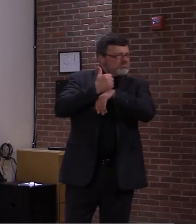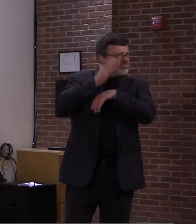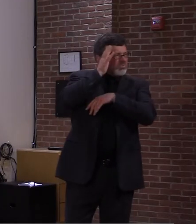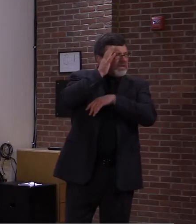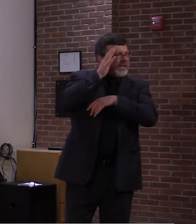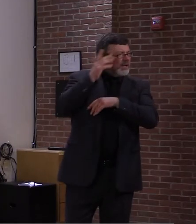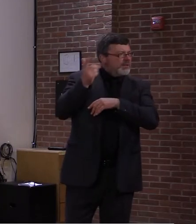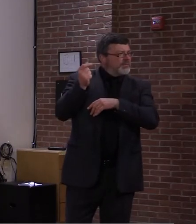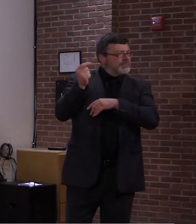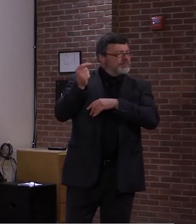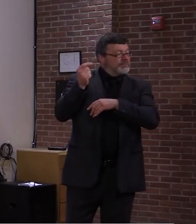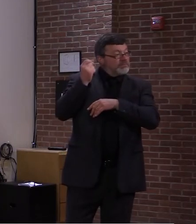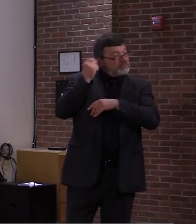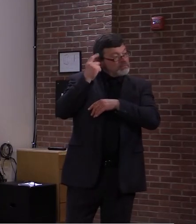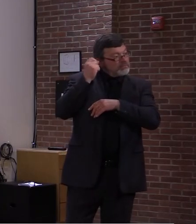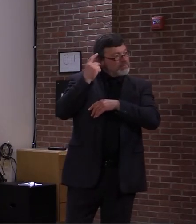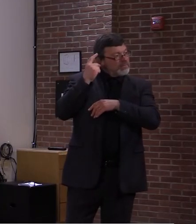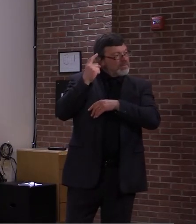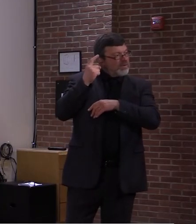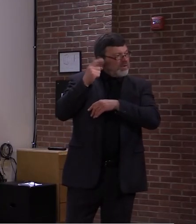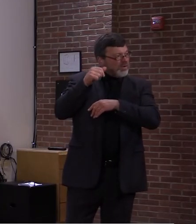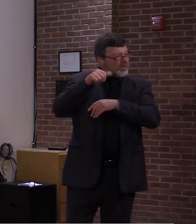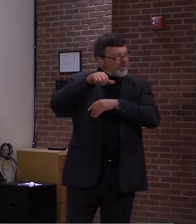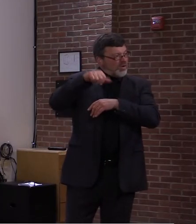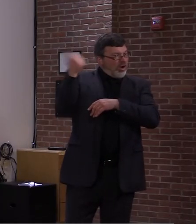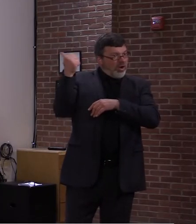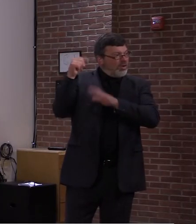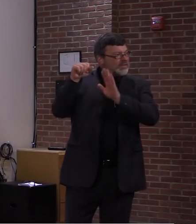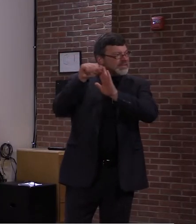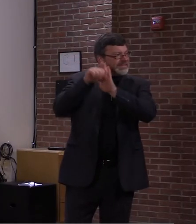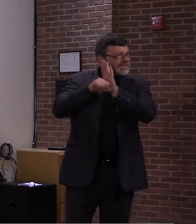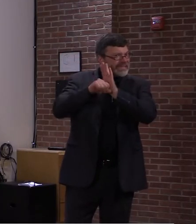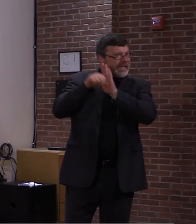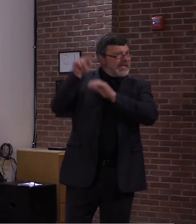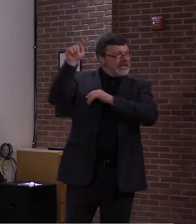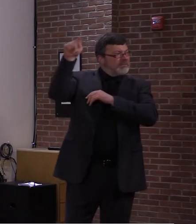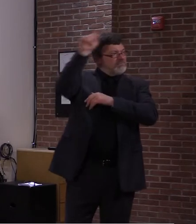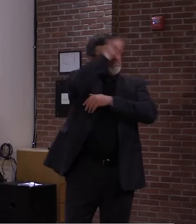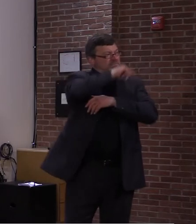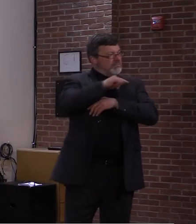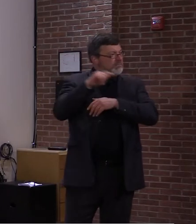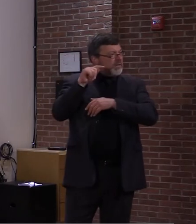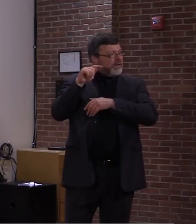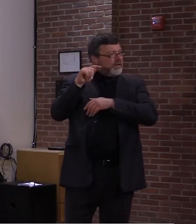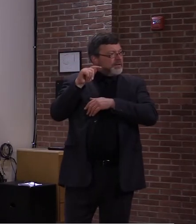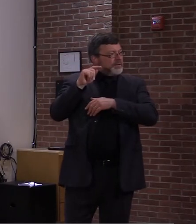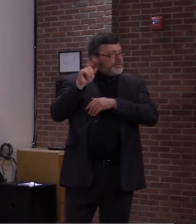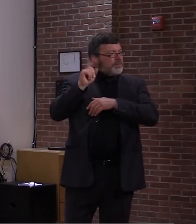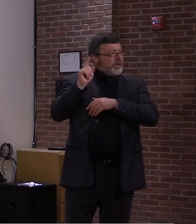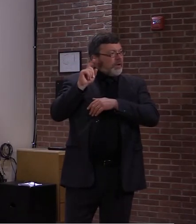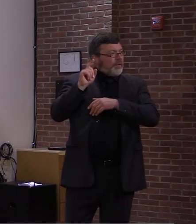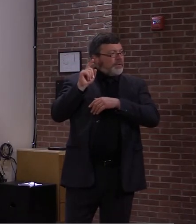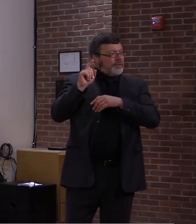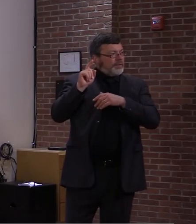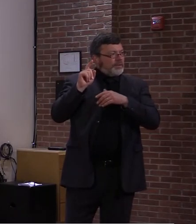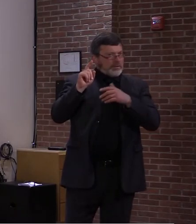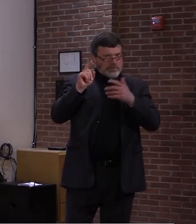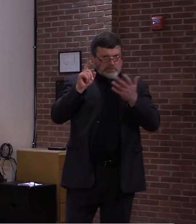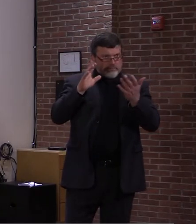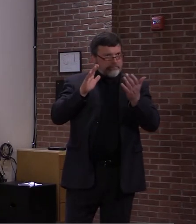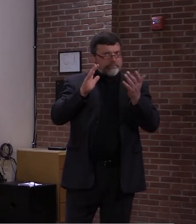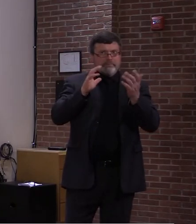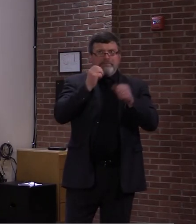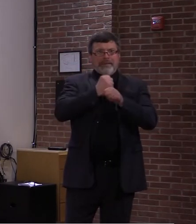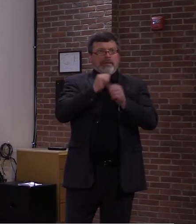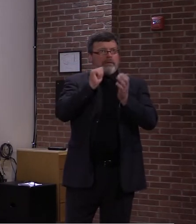there's anything more that the state can be doing to make sure that women can still access health. Yeah, I mean, I remember hearing